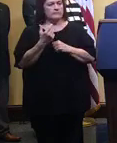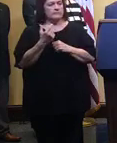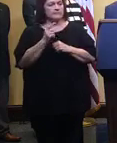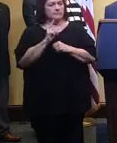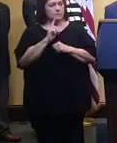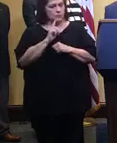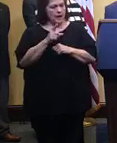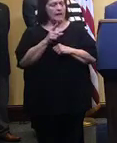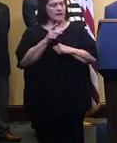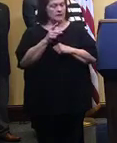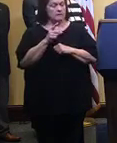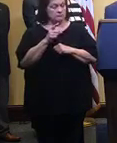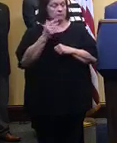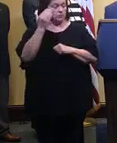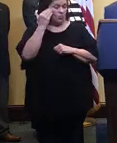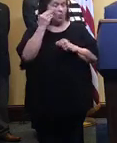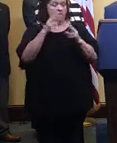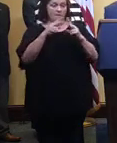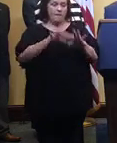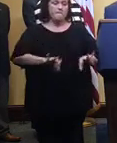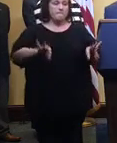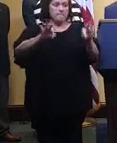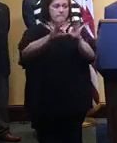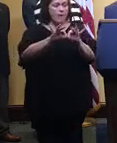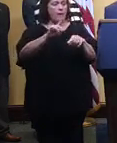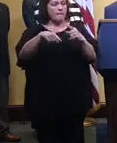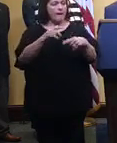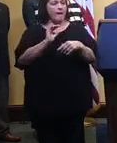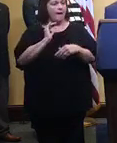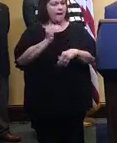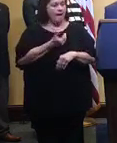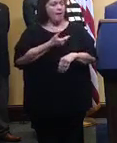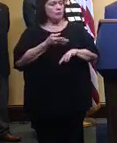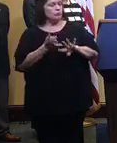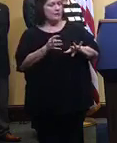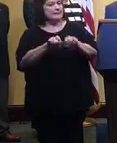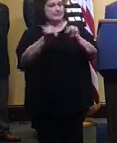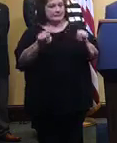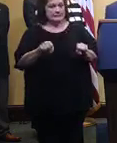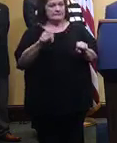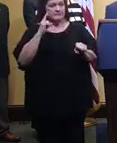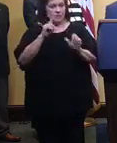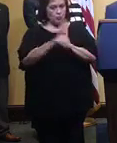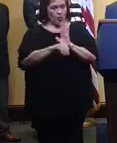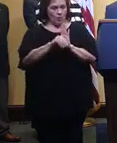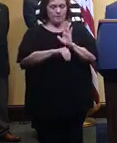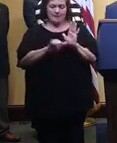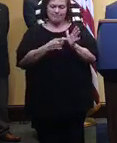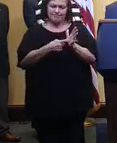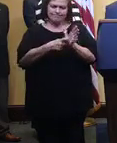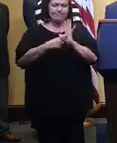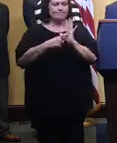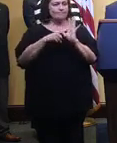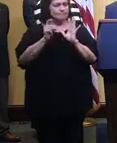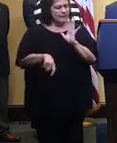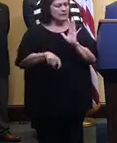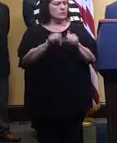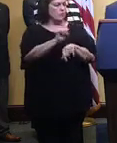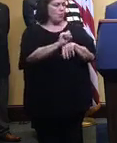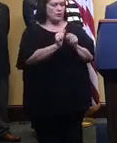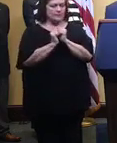than the drainage issue that we face as a community in this city that demands partnership more than anything